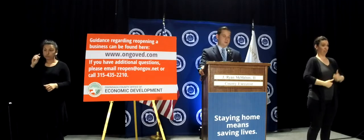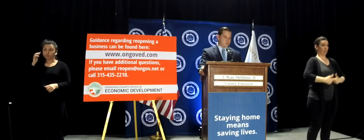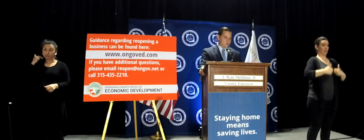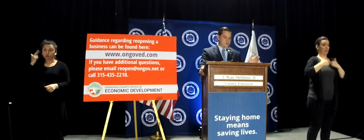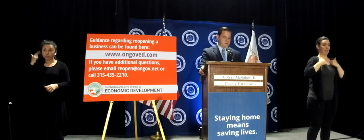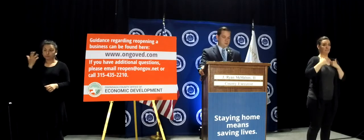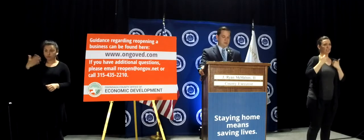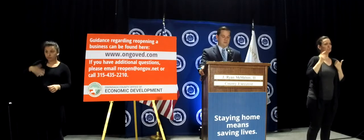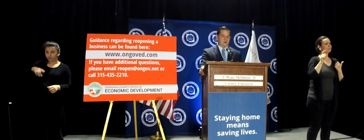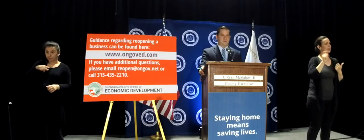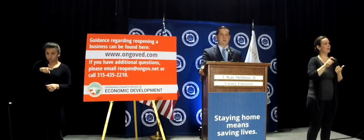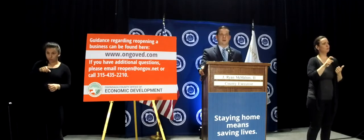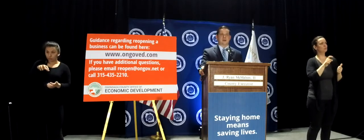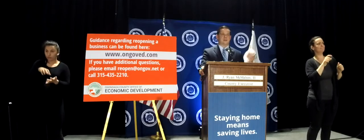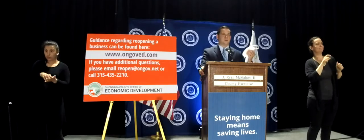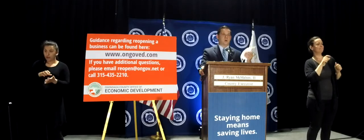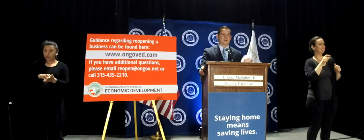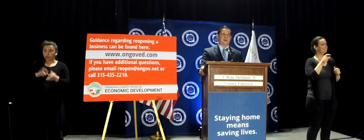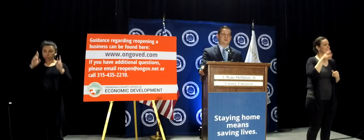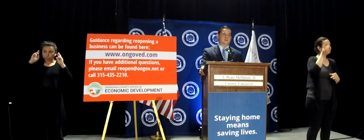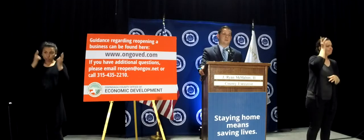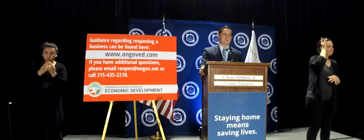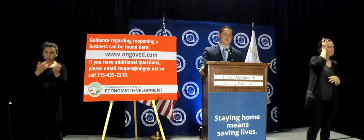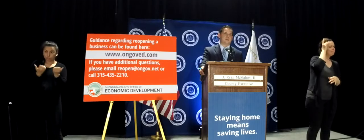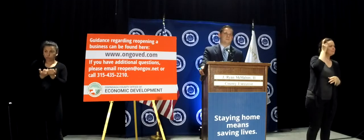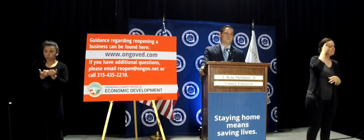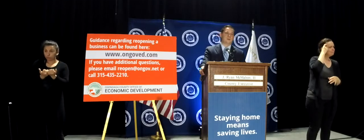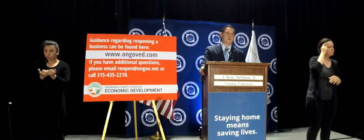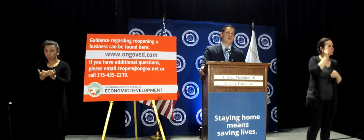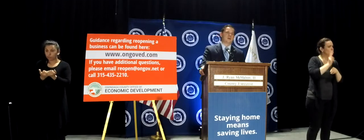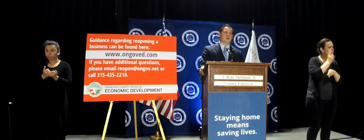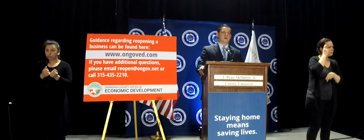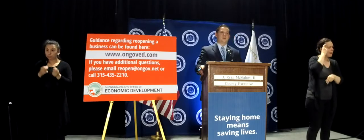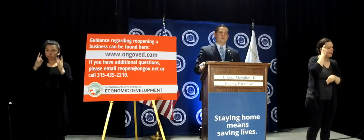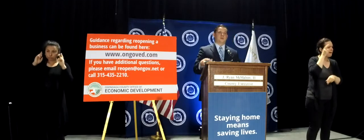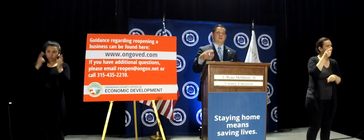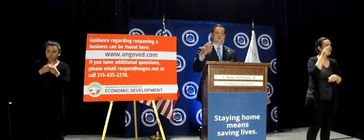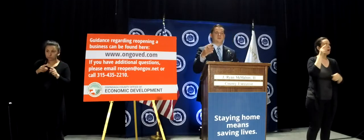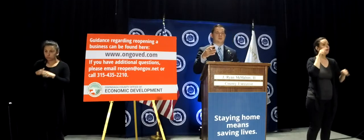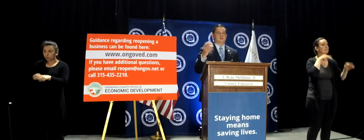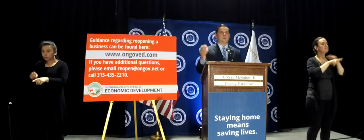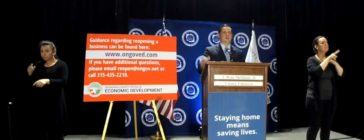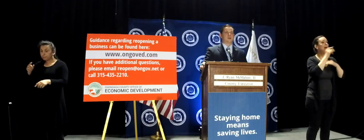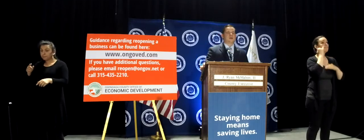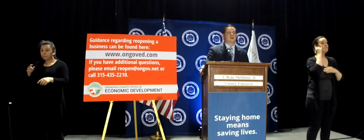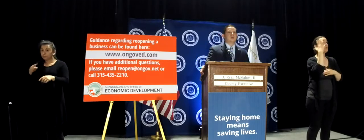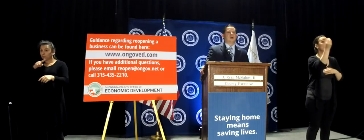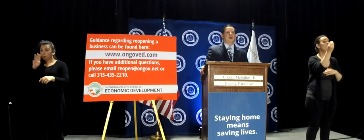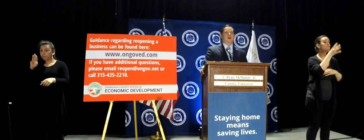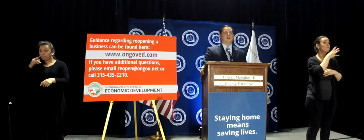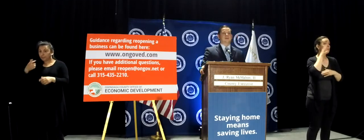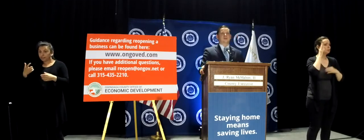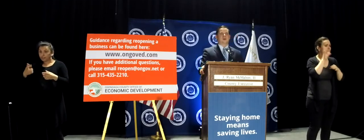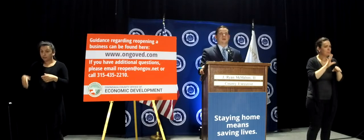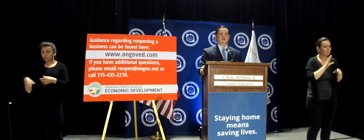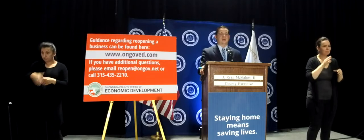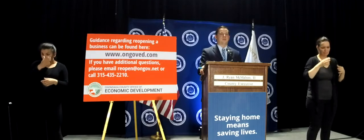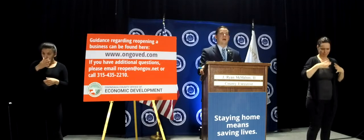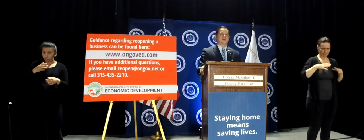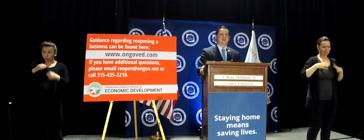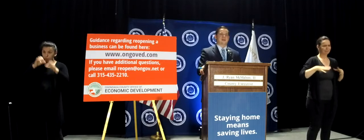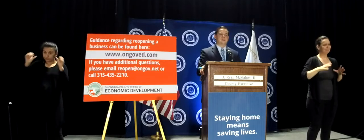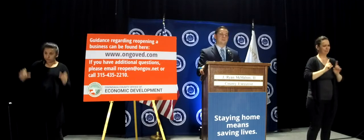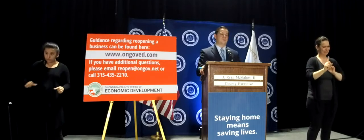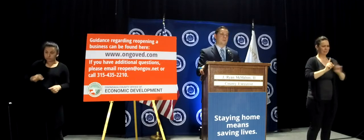be smart, there's no reason when you're at the farmer's market not to be wearing a mask, right? You know you're going to be within 6 feet of somebody during